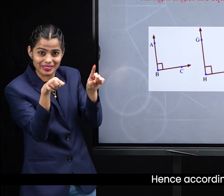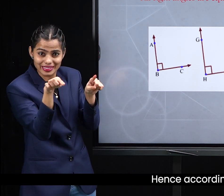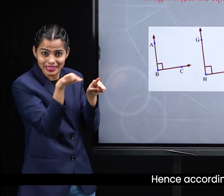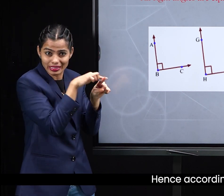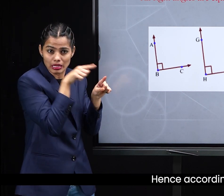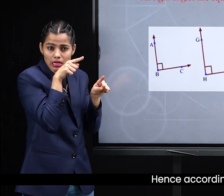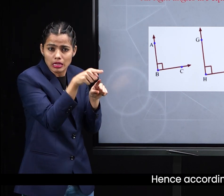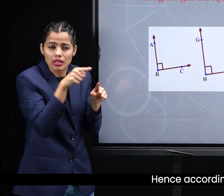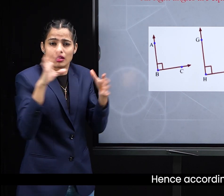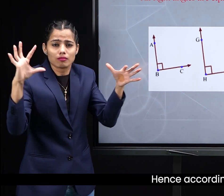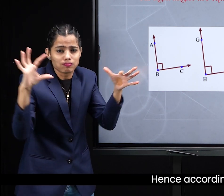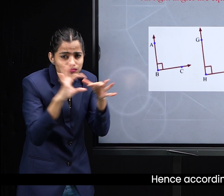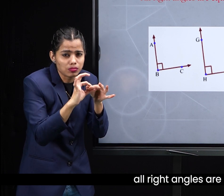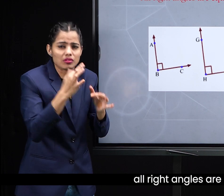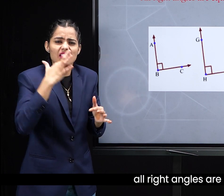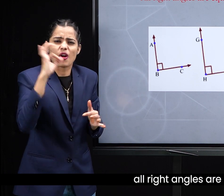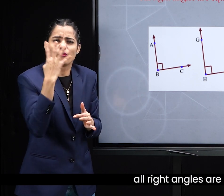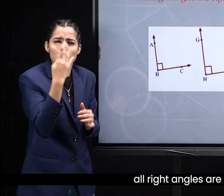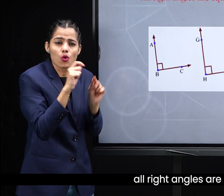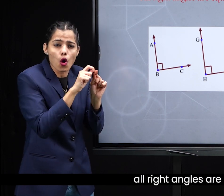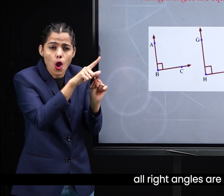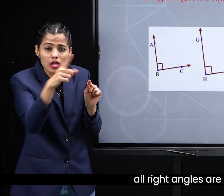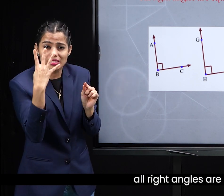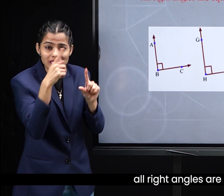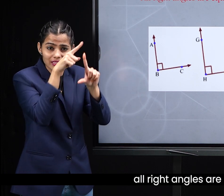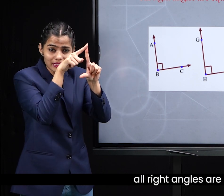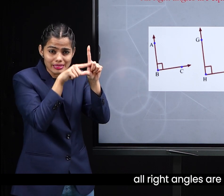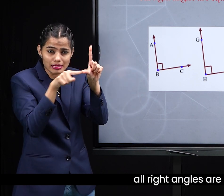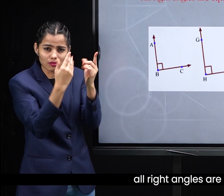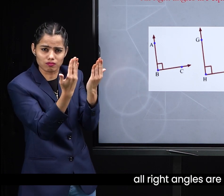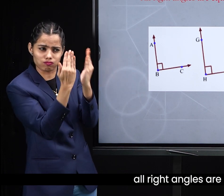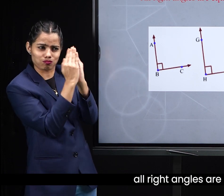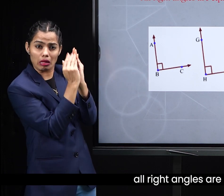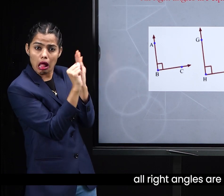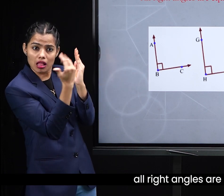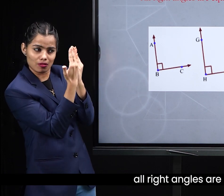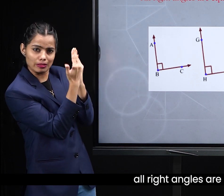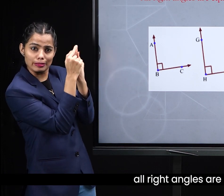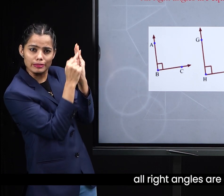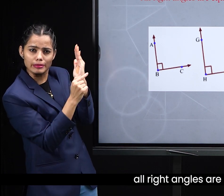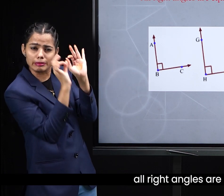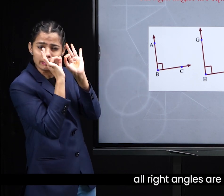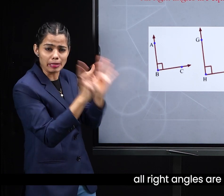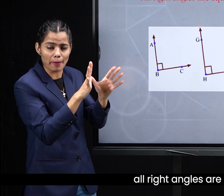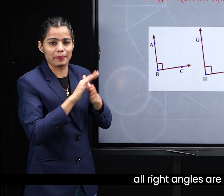to postulate 4, all right angles are equal to each other.